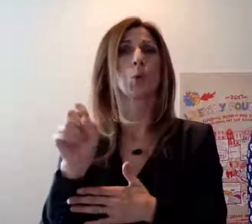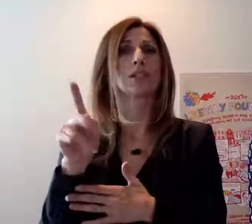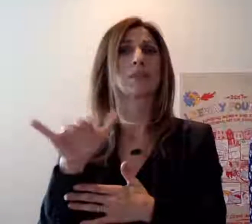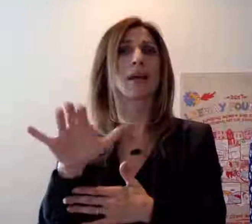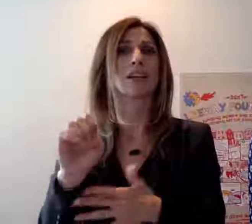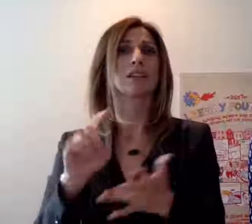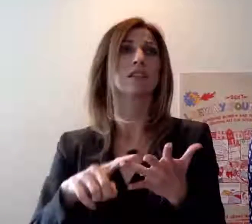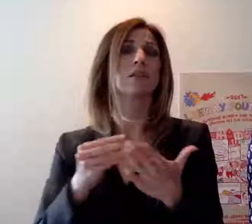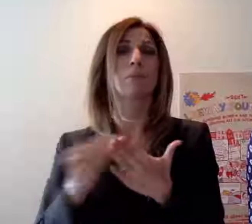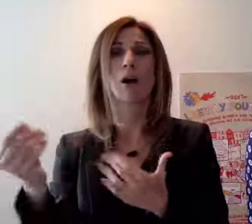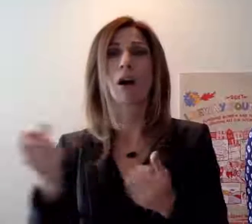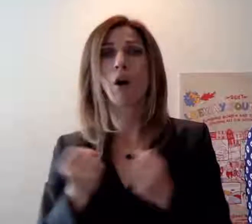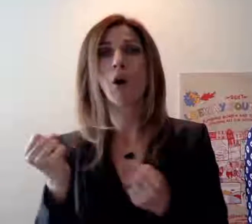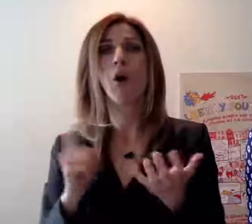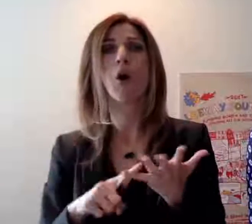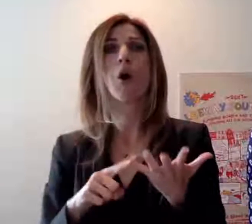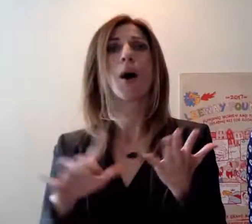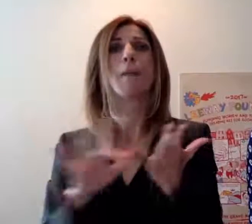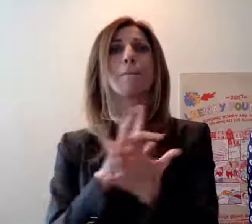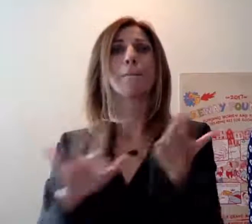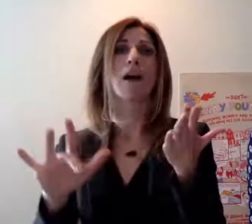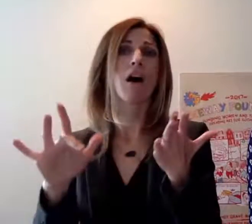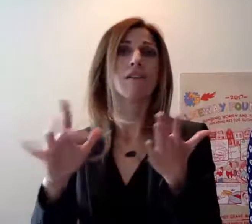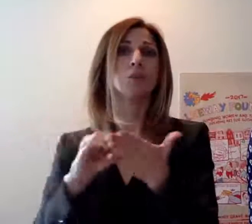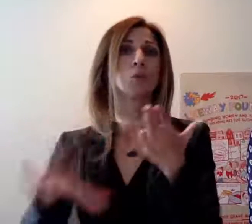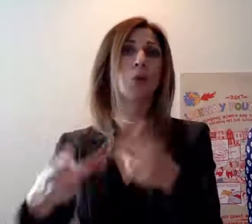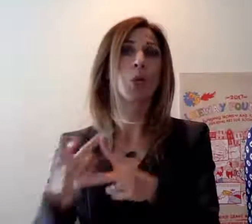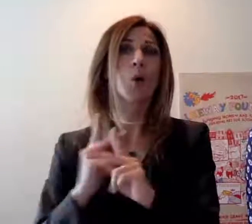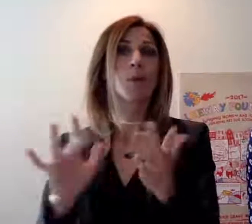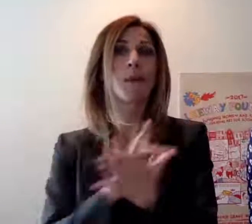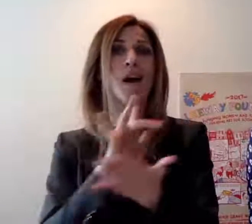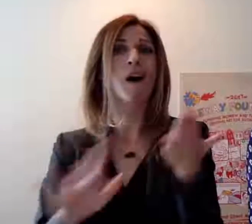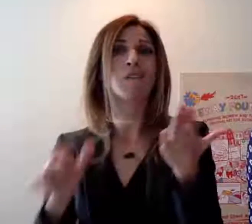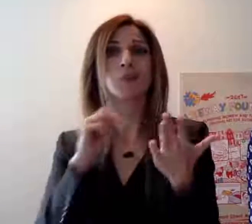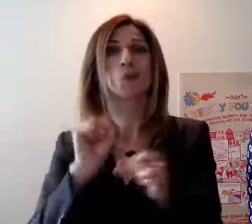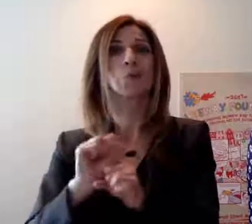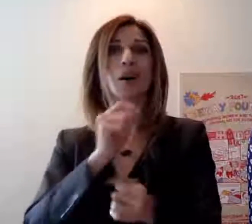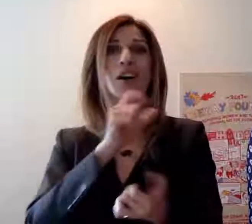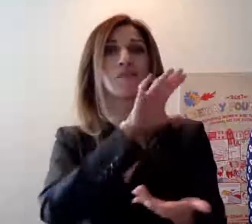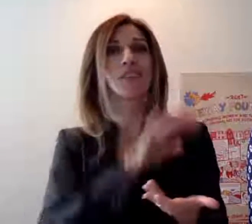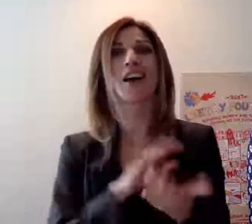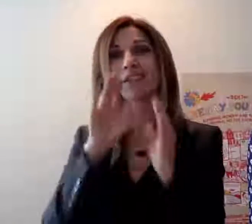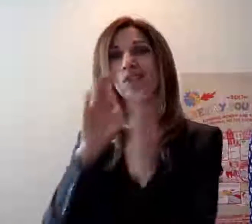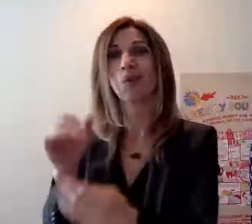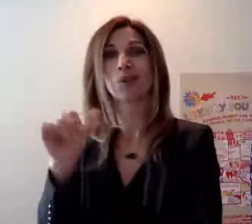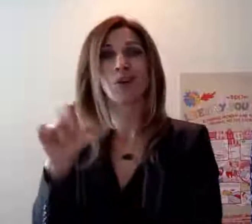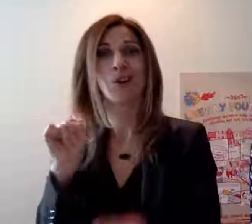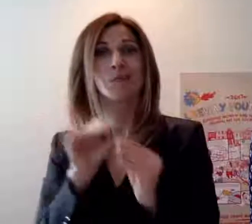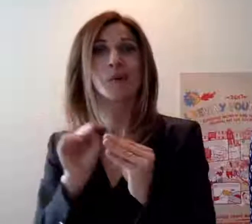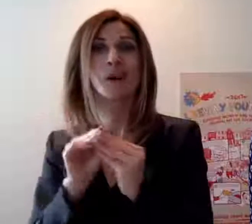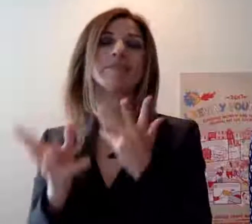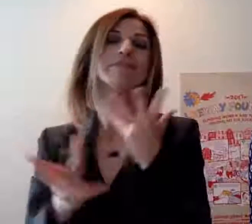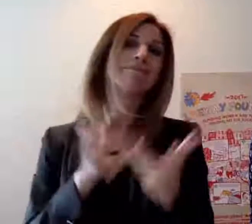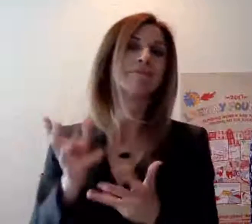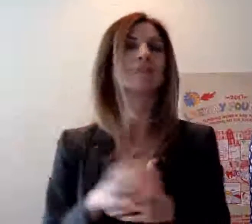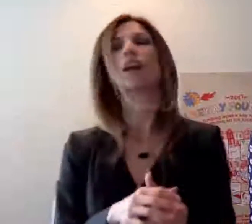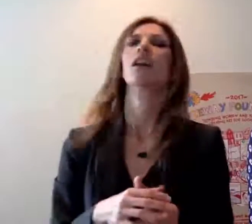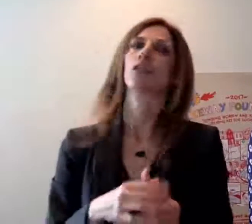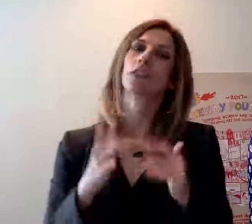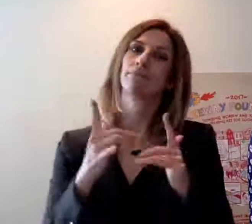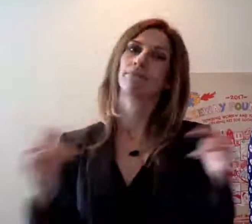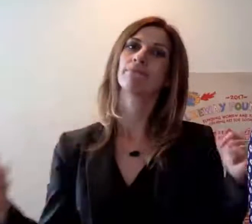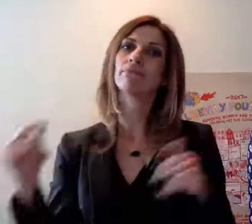buy a car, to pay off student loans so that they could work a little bit less and focus more on their artistic practice. So that's really